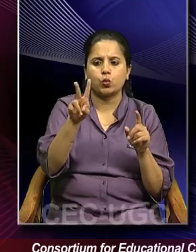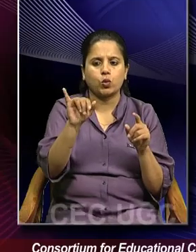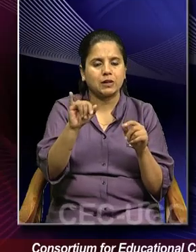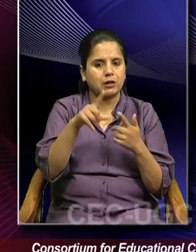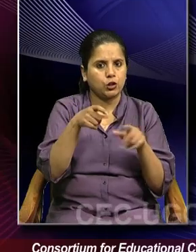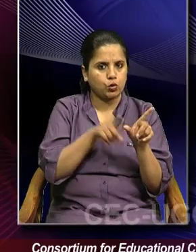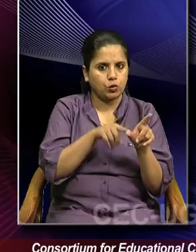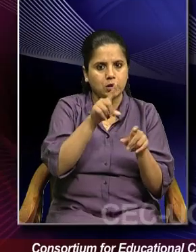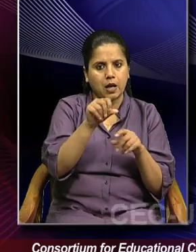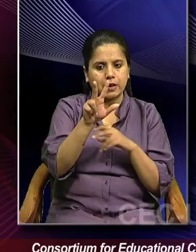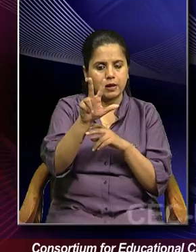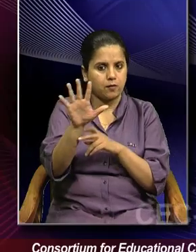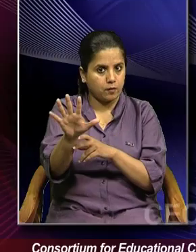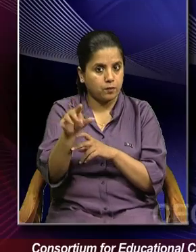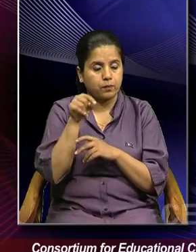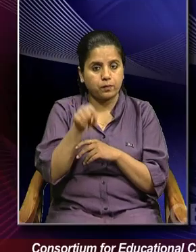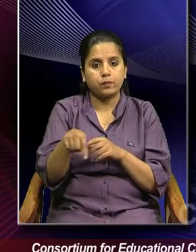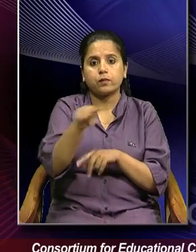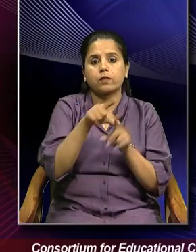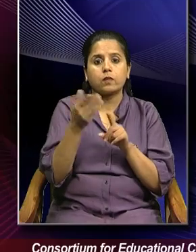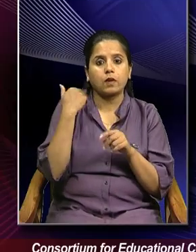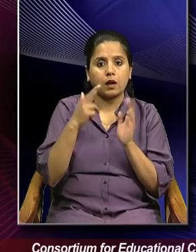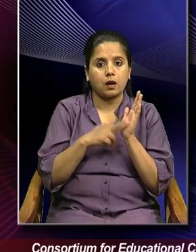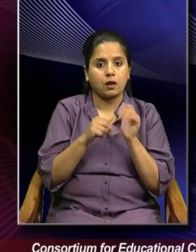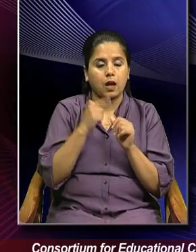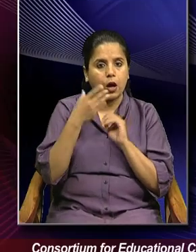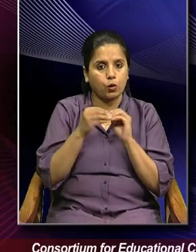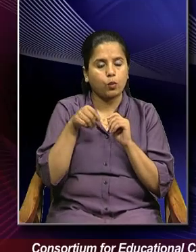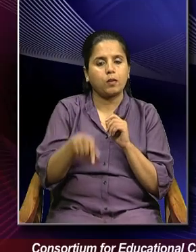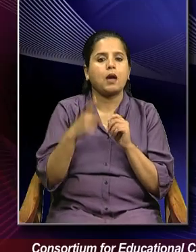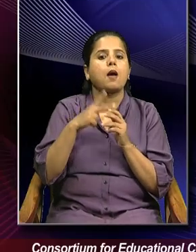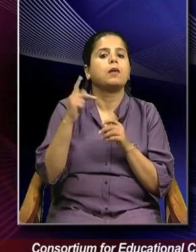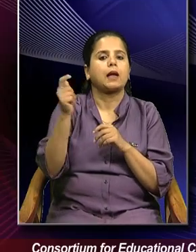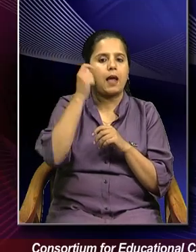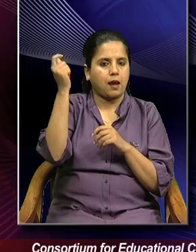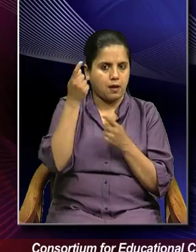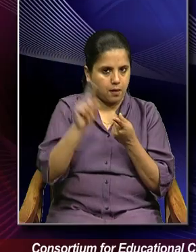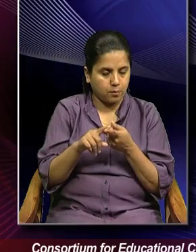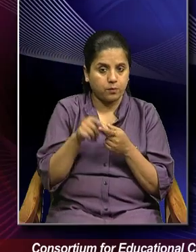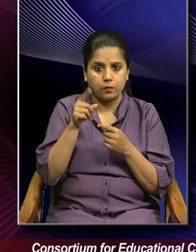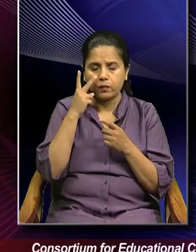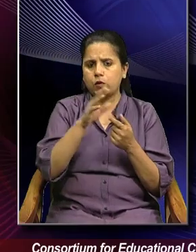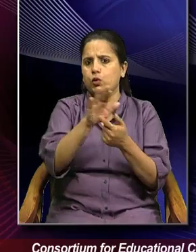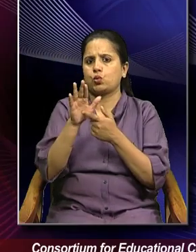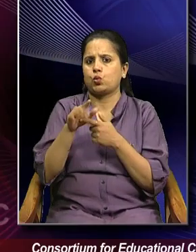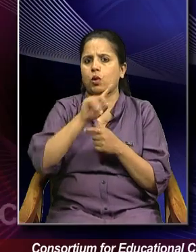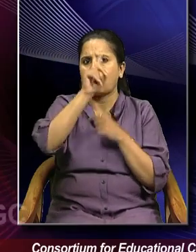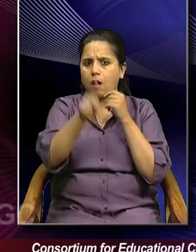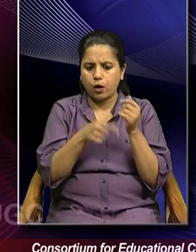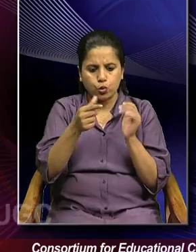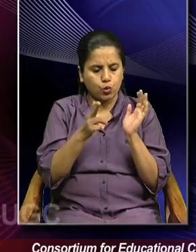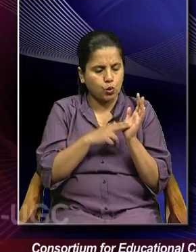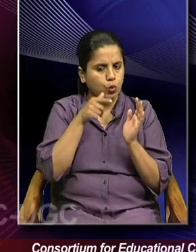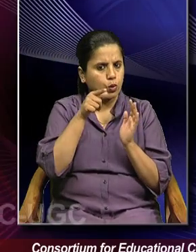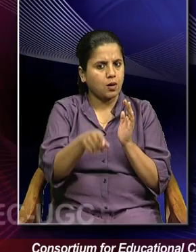July 1985 was held in Nairobi, Kenya. This marked the end of the United